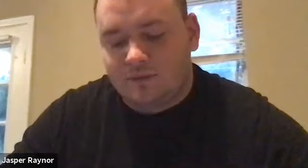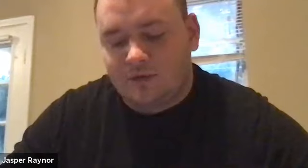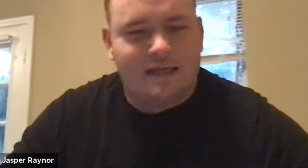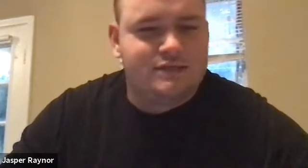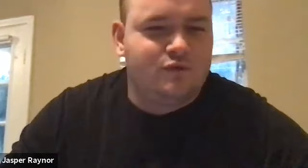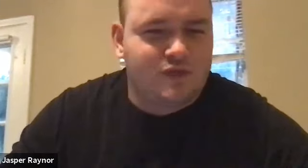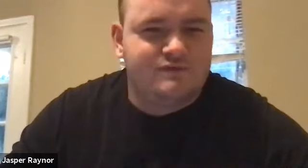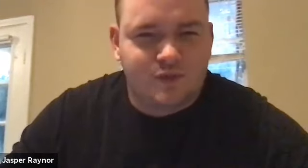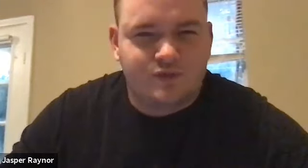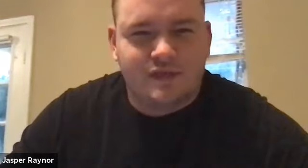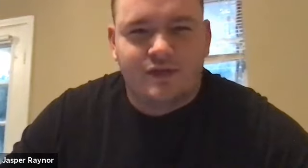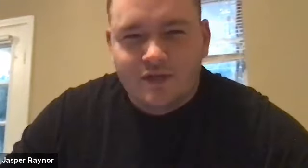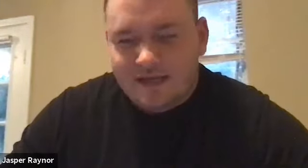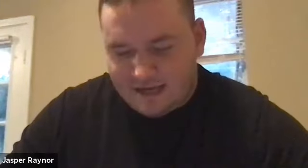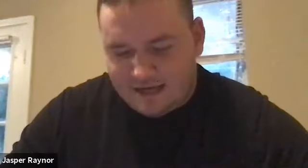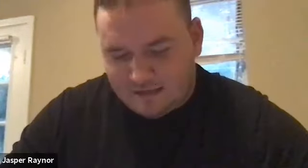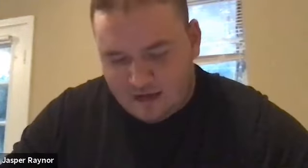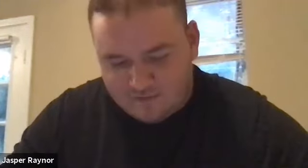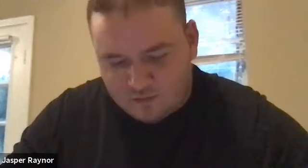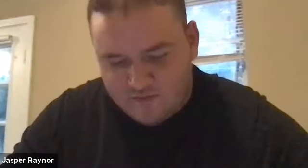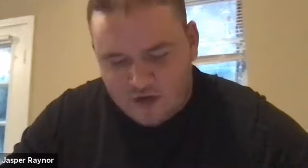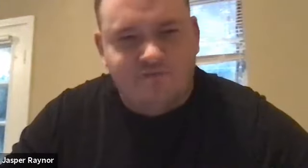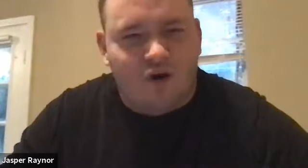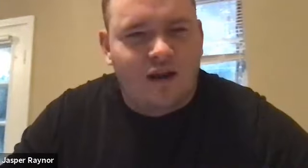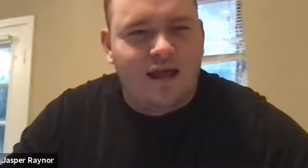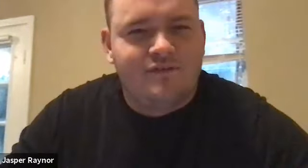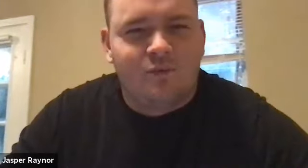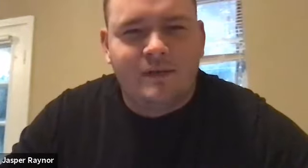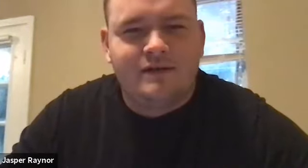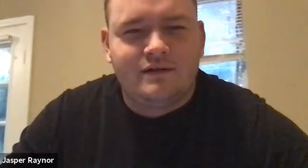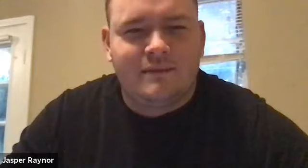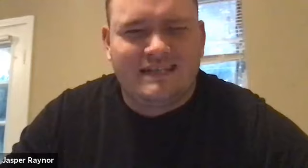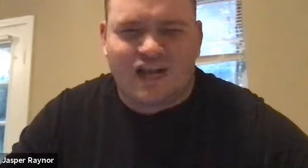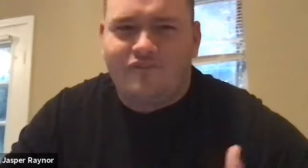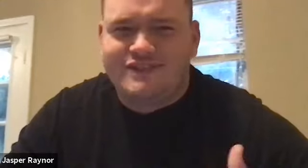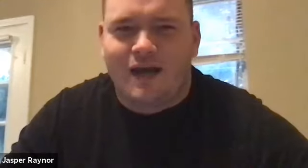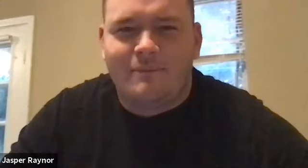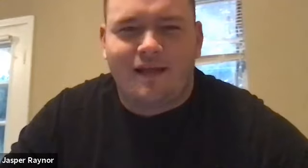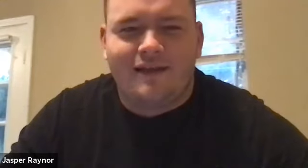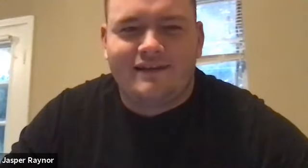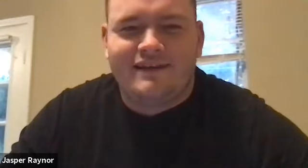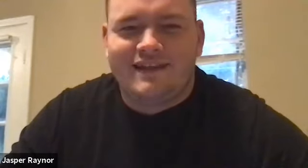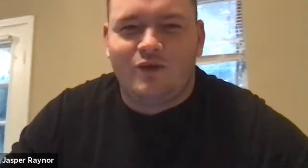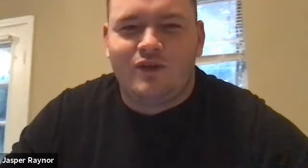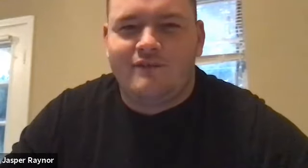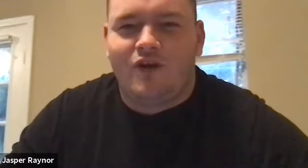I had like 2 friends from church there. And a lot of it was very far left women. I mean, it's a coffee shop. Like they were really far